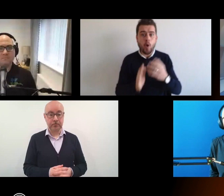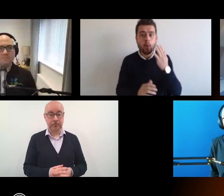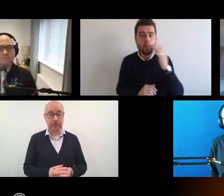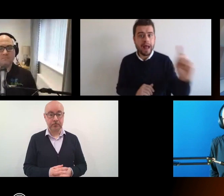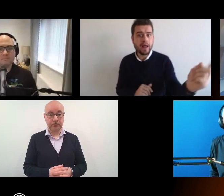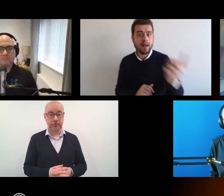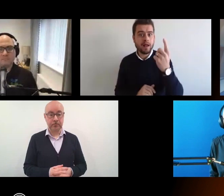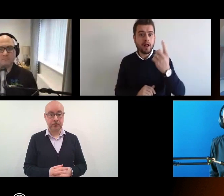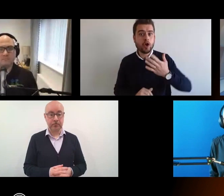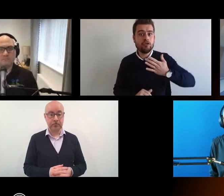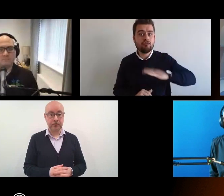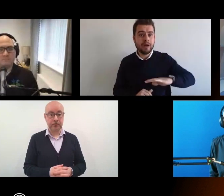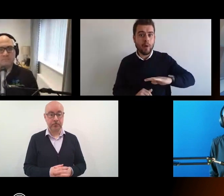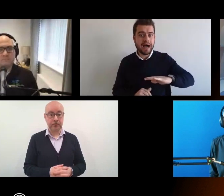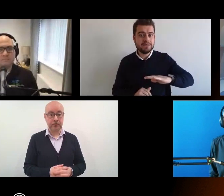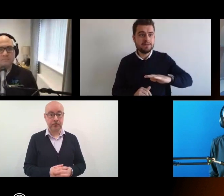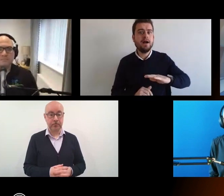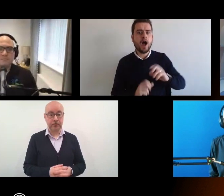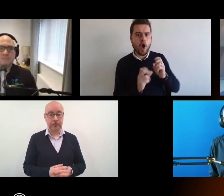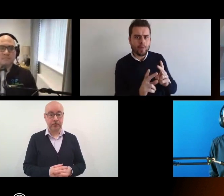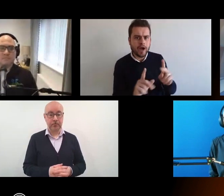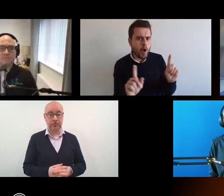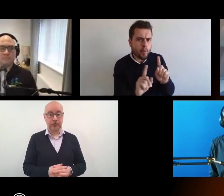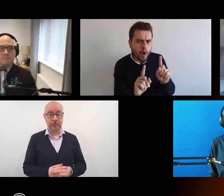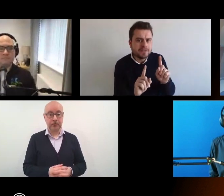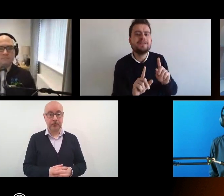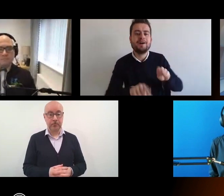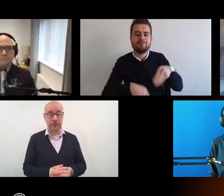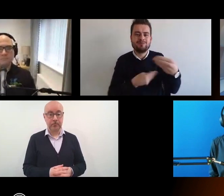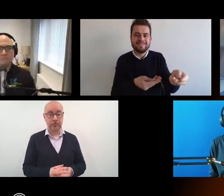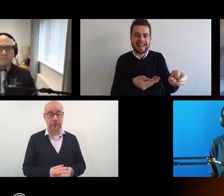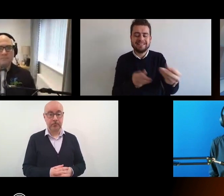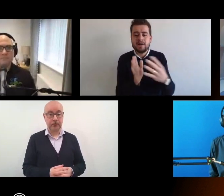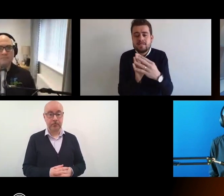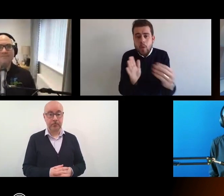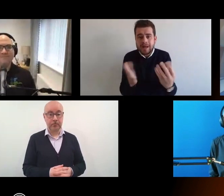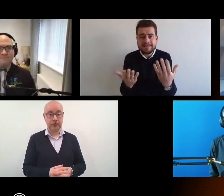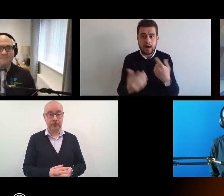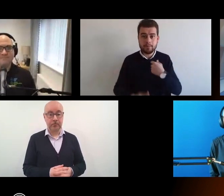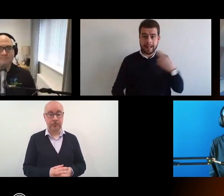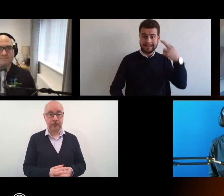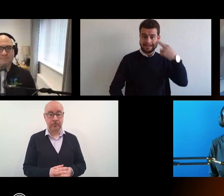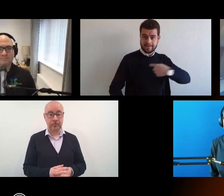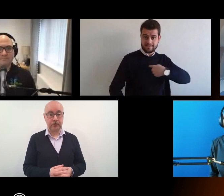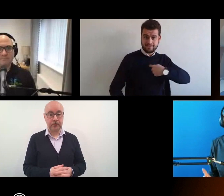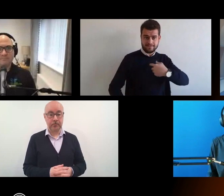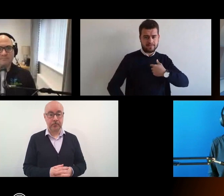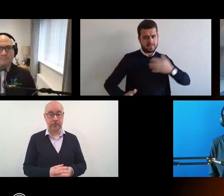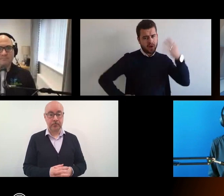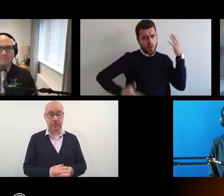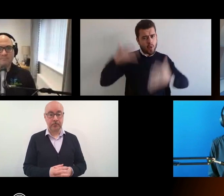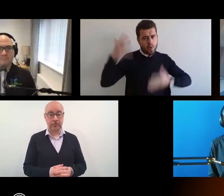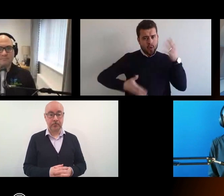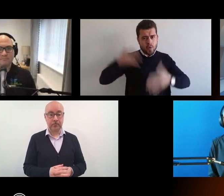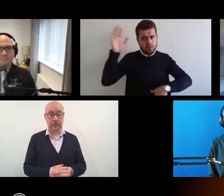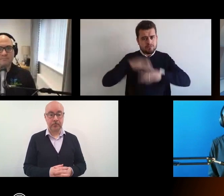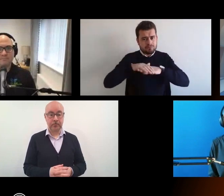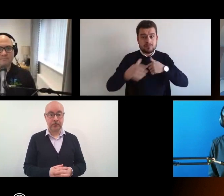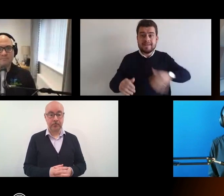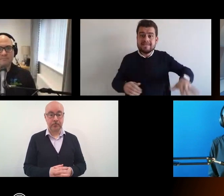to have a number of tools ready so that when a deaf person has a request, you're ready to say, okay, this is what we can do.